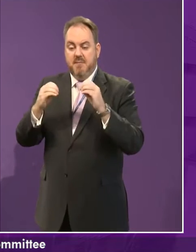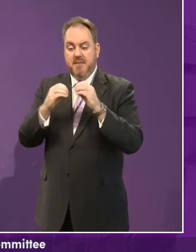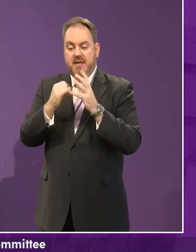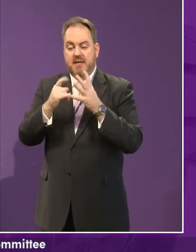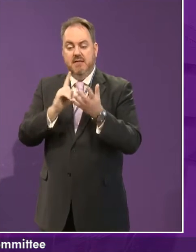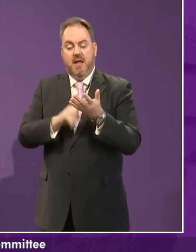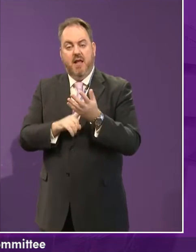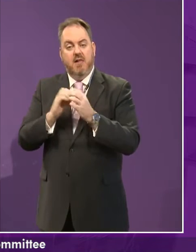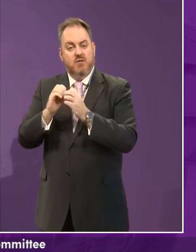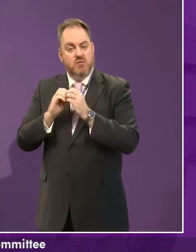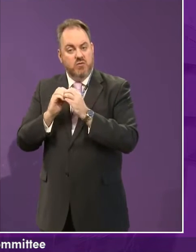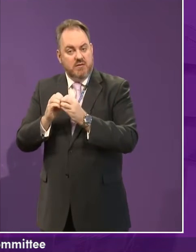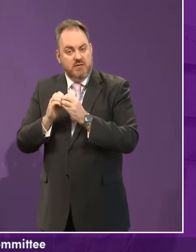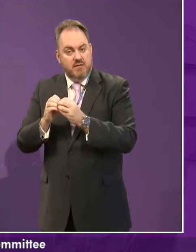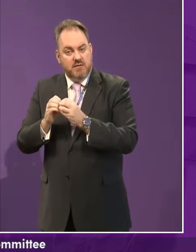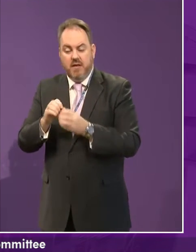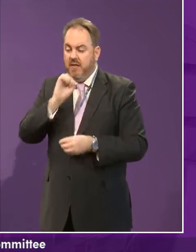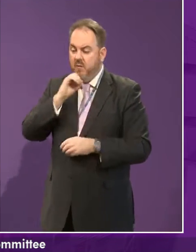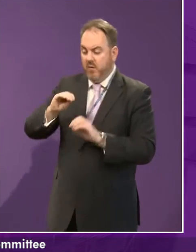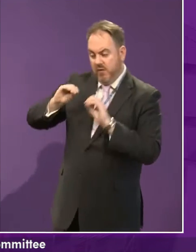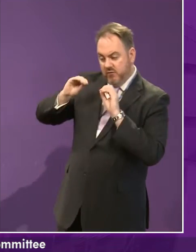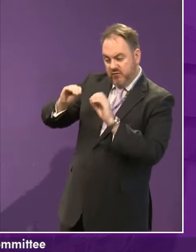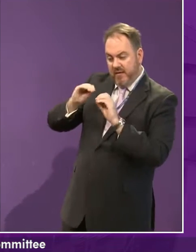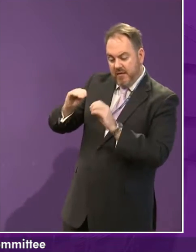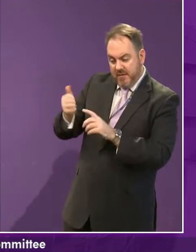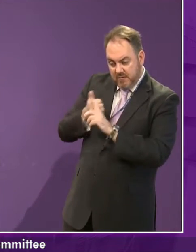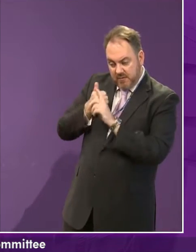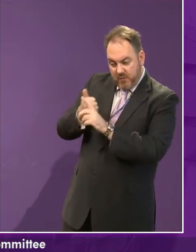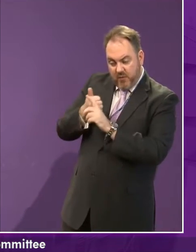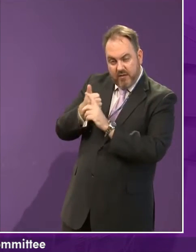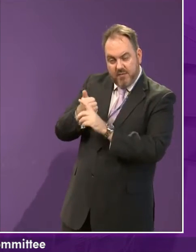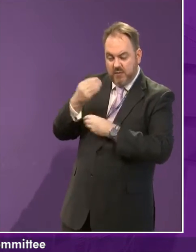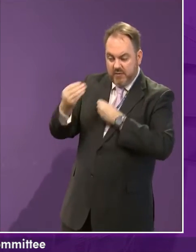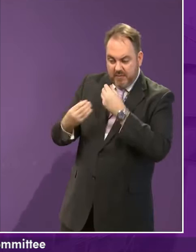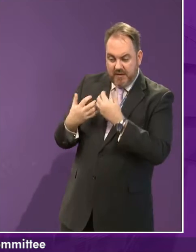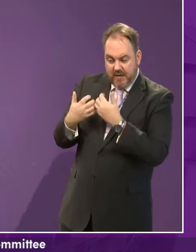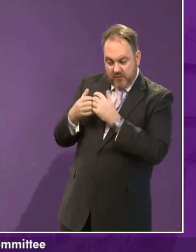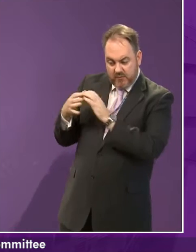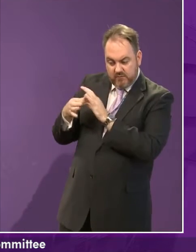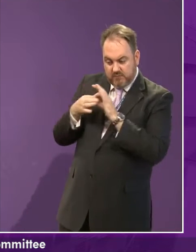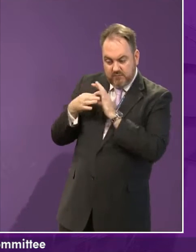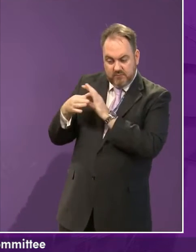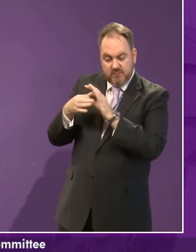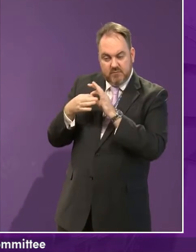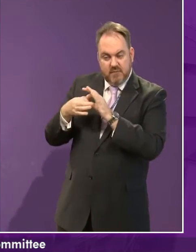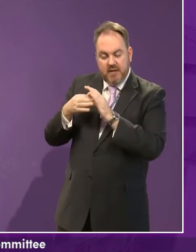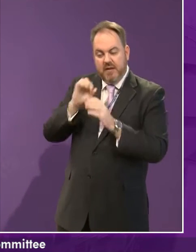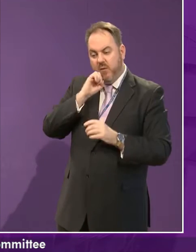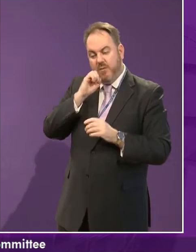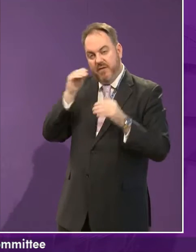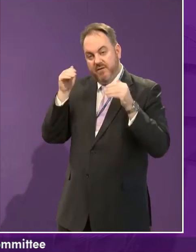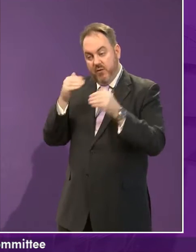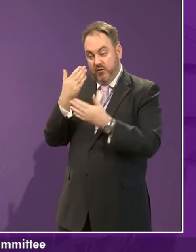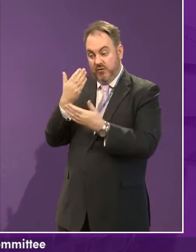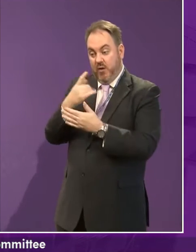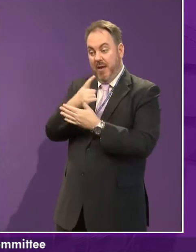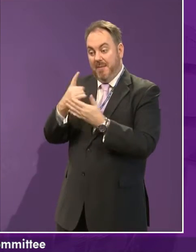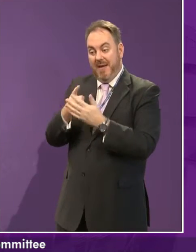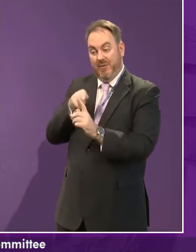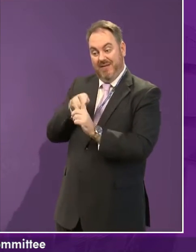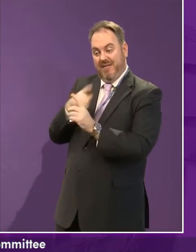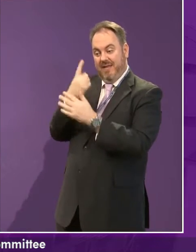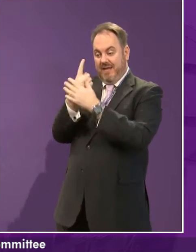more informal basis, but they will have training and development, but it'll be very much specific and focused on that individual student's